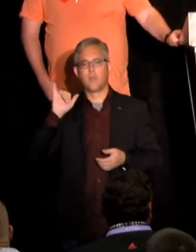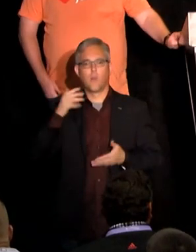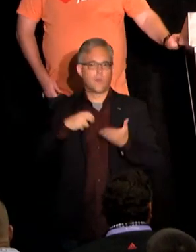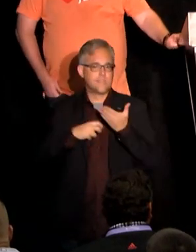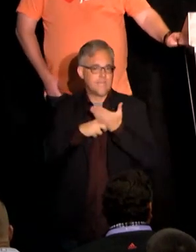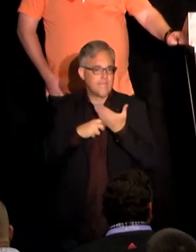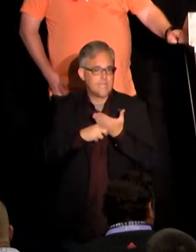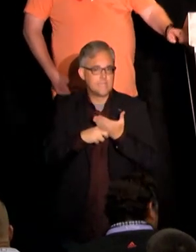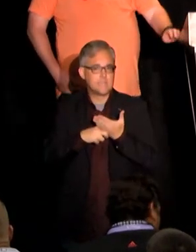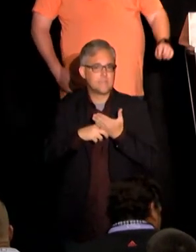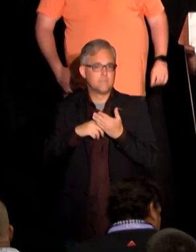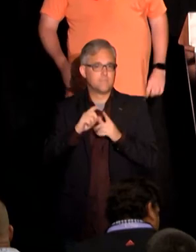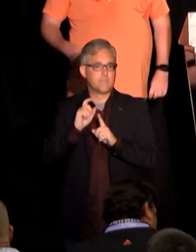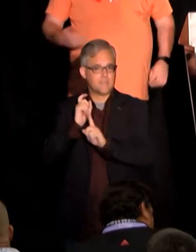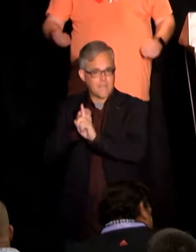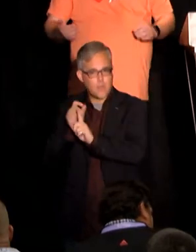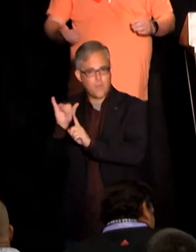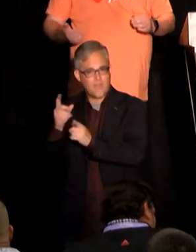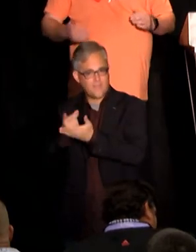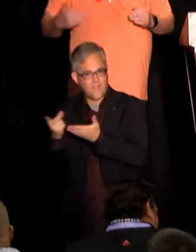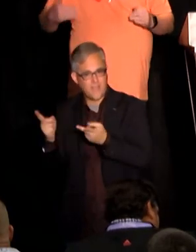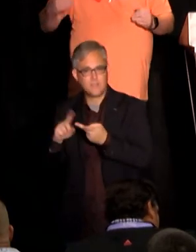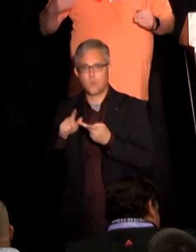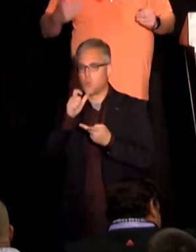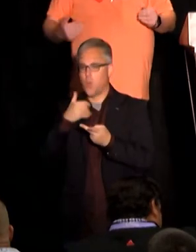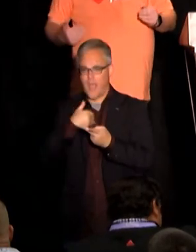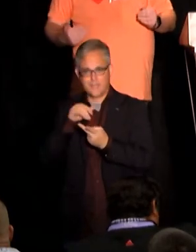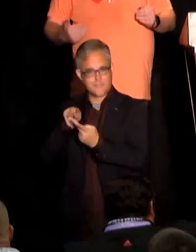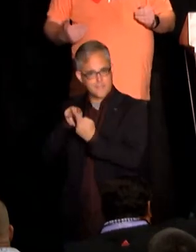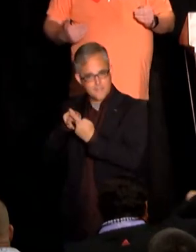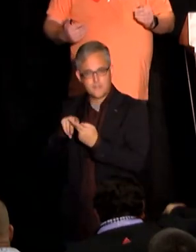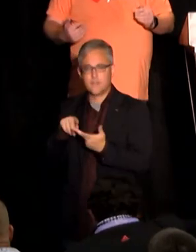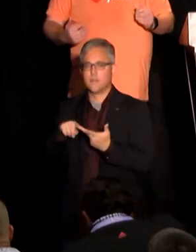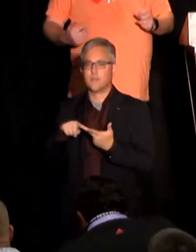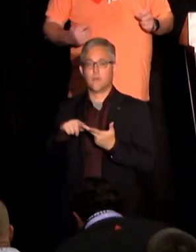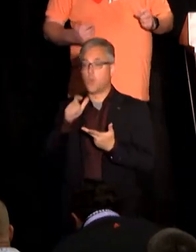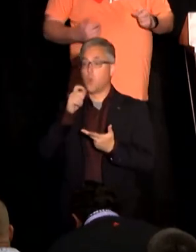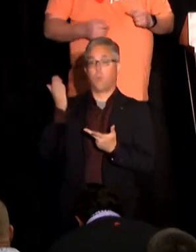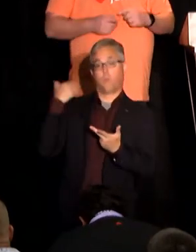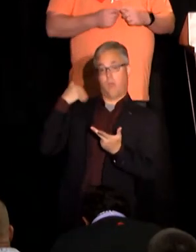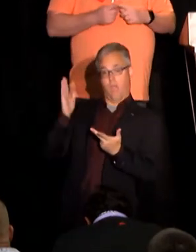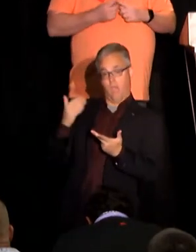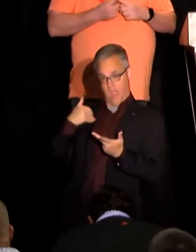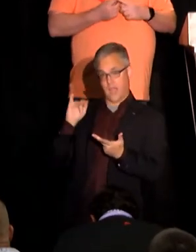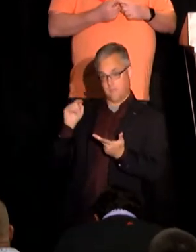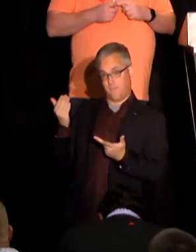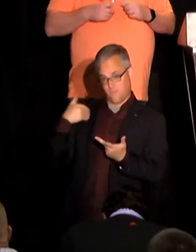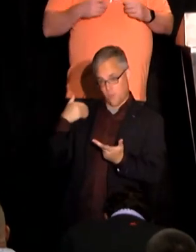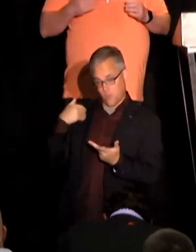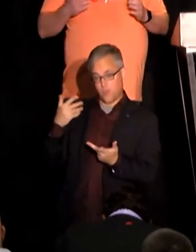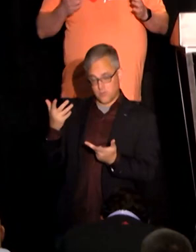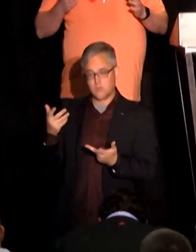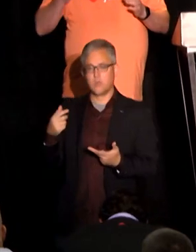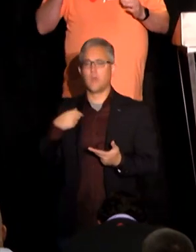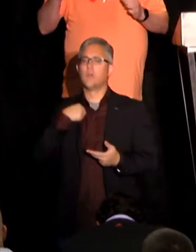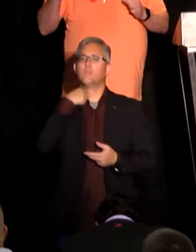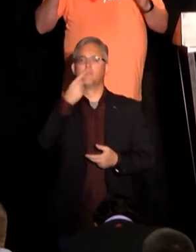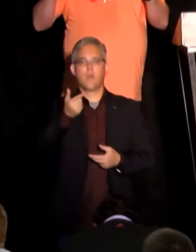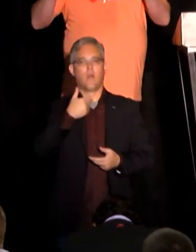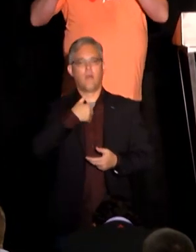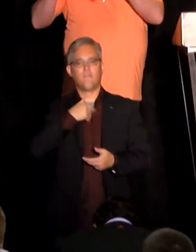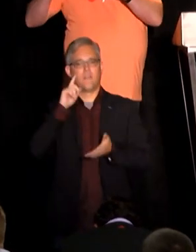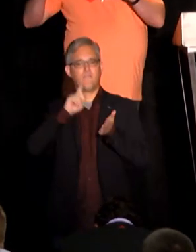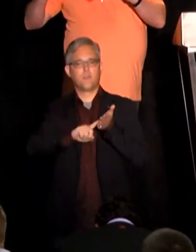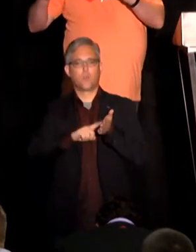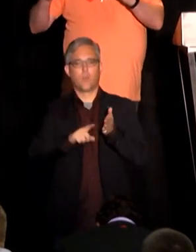been assigned with that device, who has it, who has had it, if it's gone through multiple users. I can tell you there's an inventory